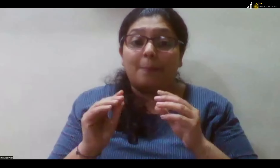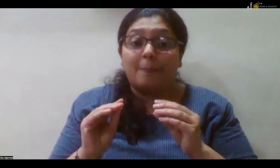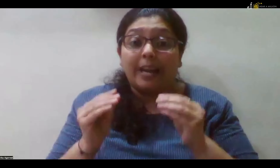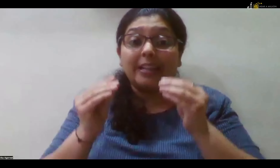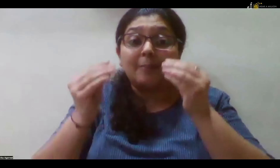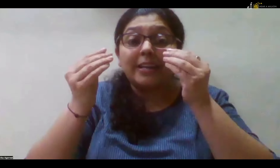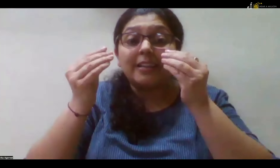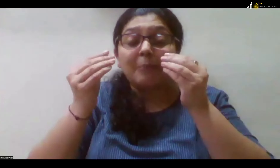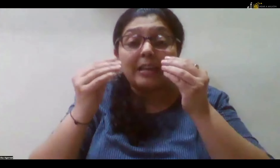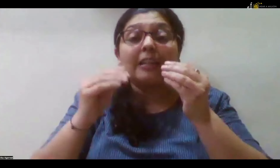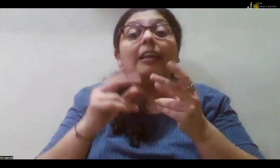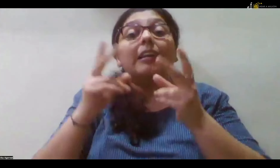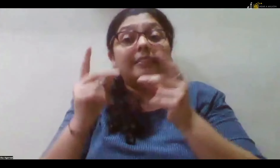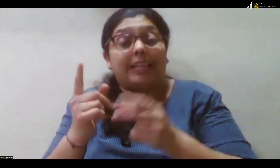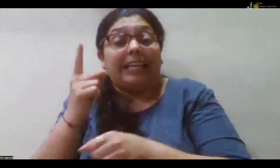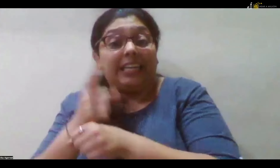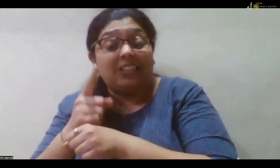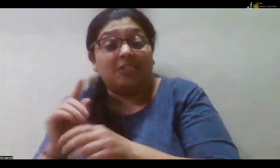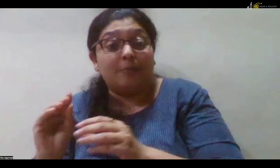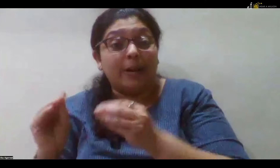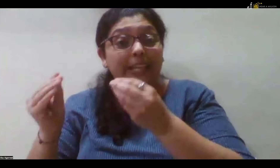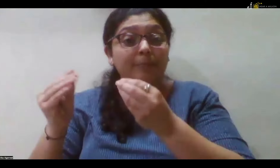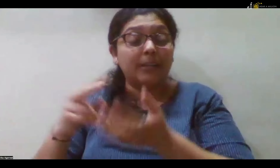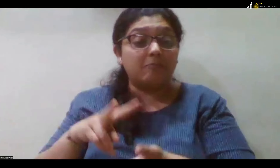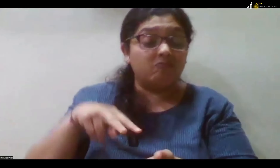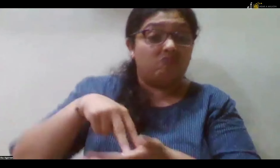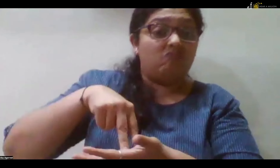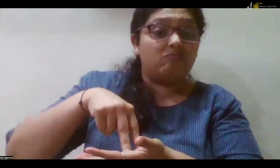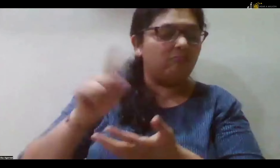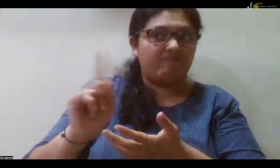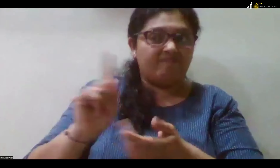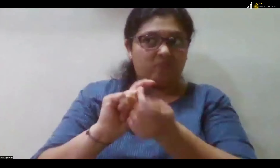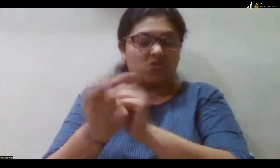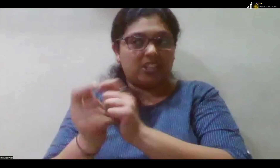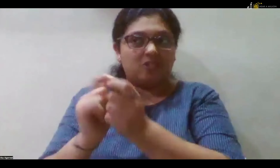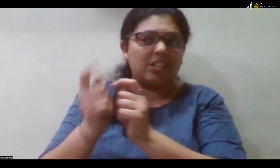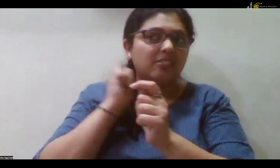parents. We need to provide and host more learning platforms for them.